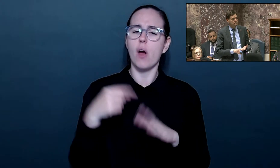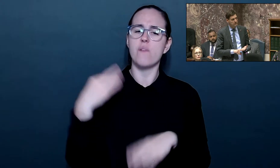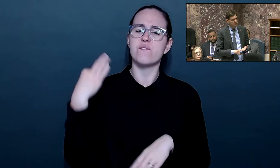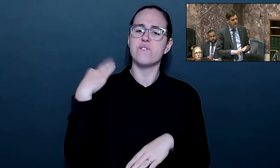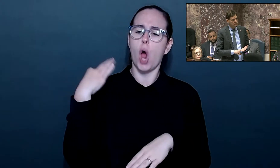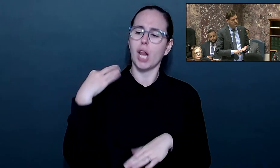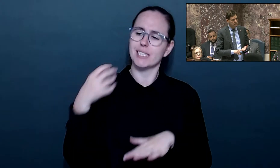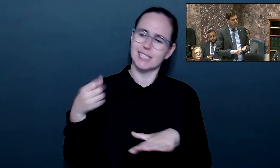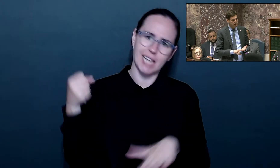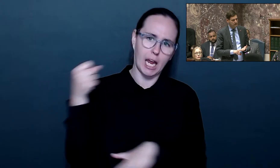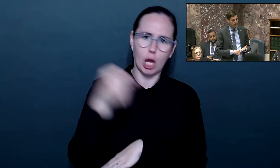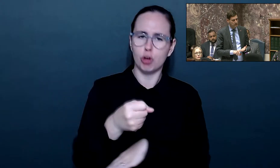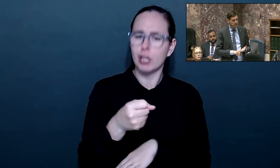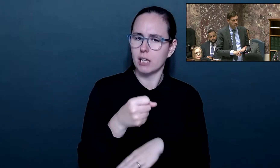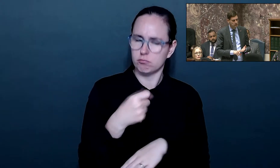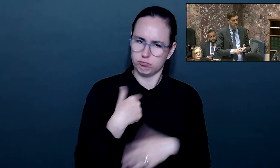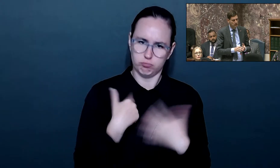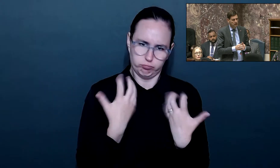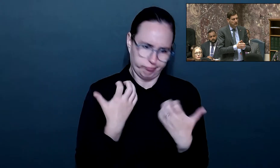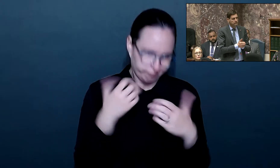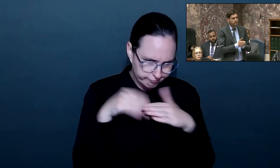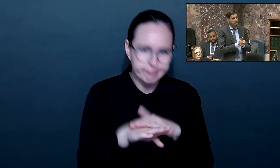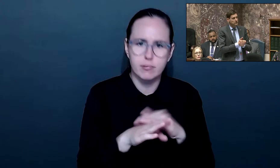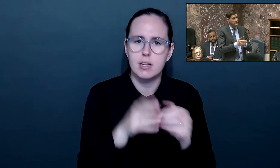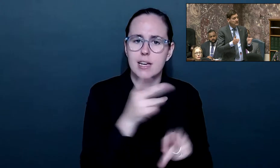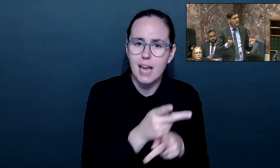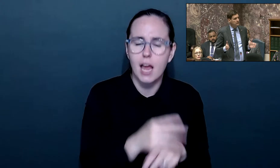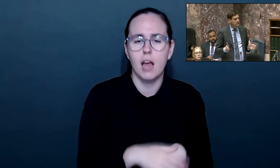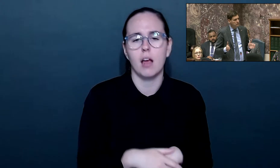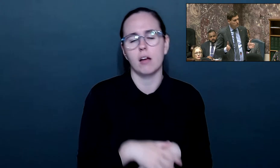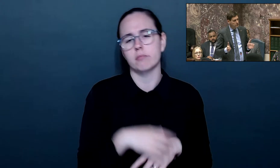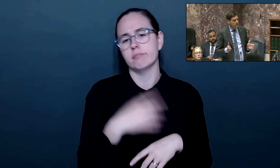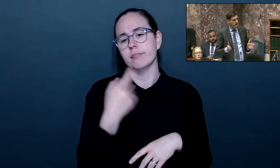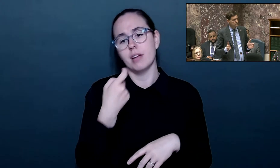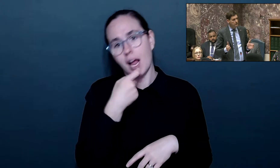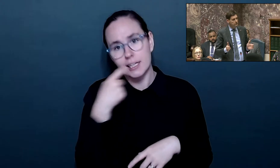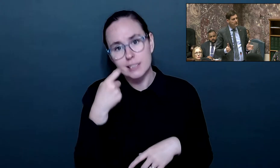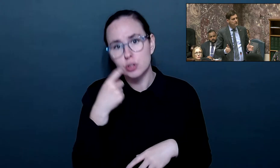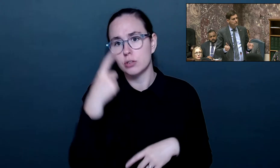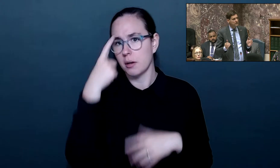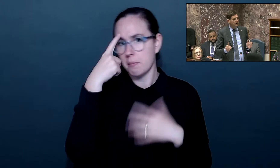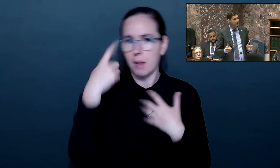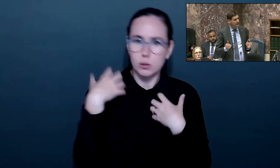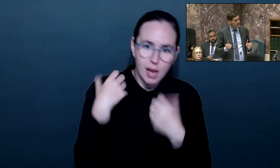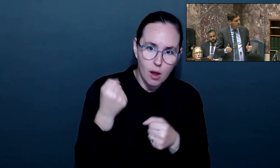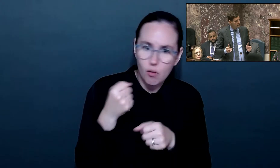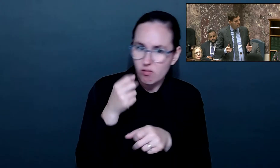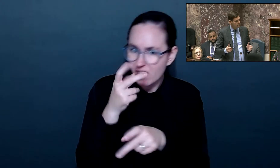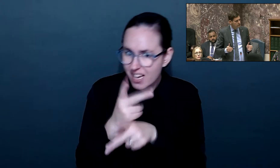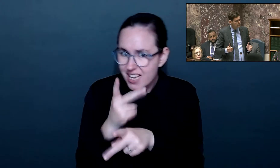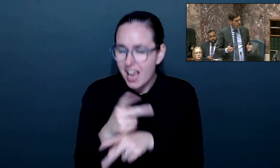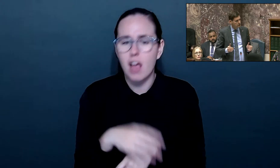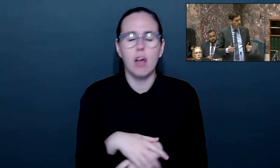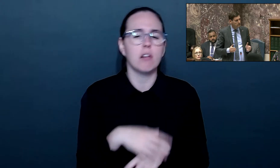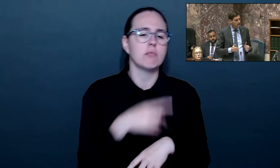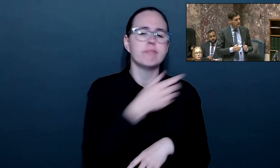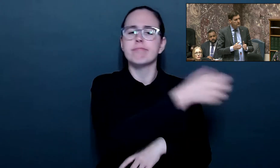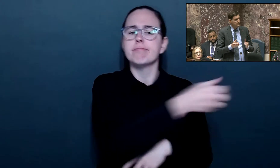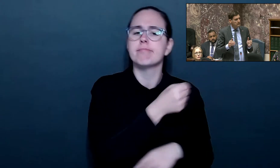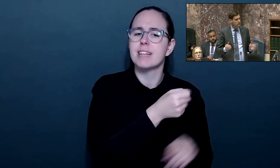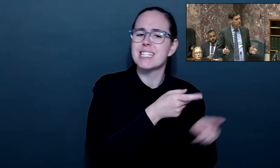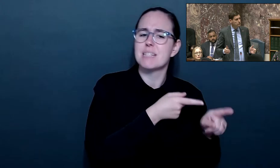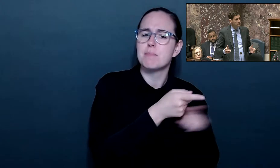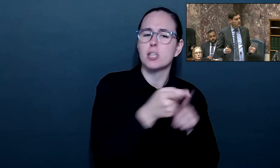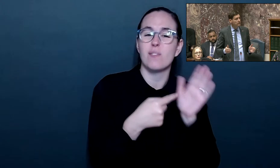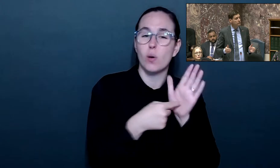with experts in the field like Dr. Daniel Vigo. There's an aspect of the member's question that I do want to address, the Mental Health Act itself. We announced